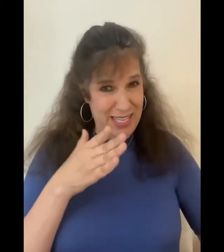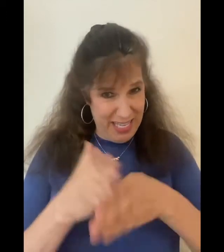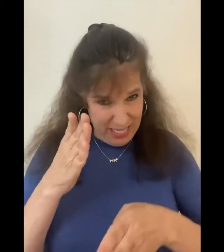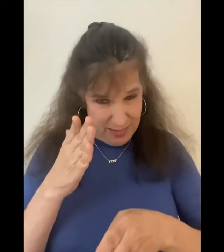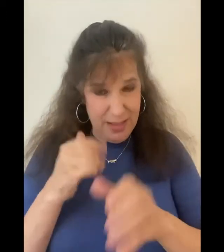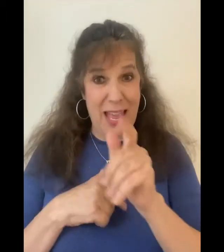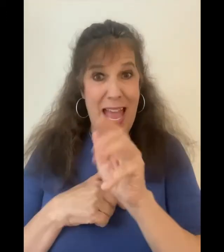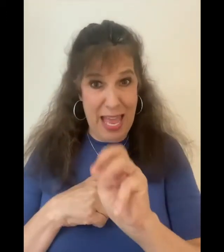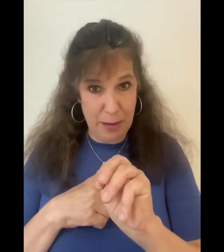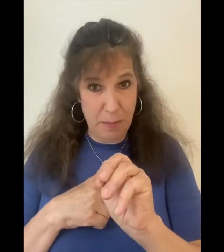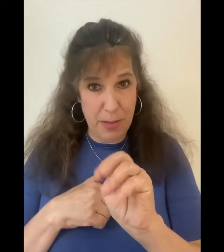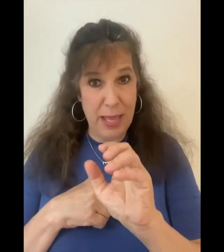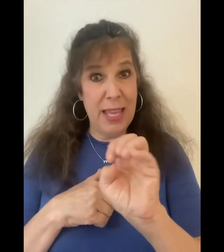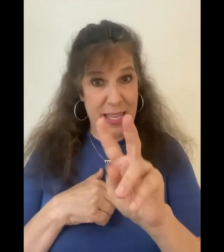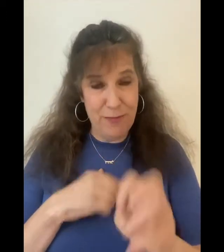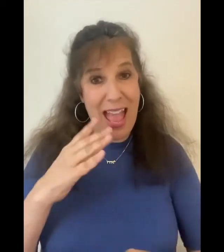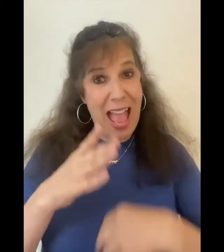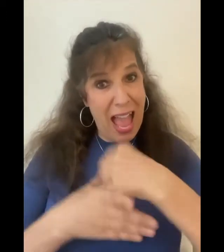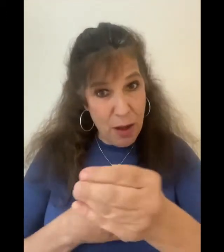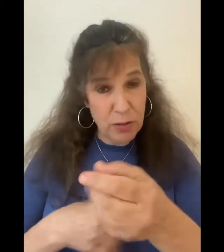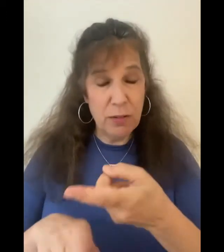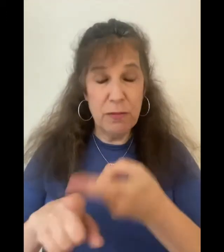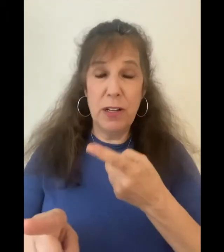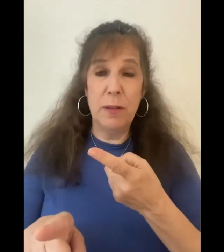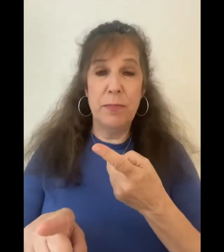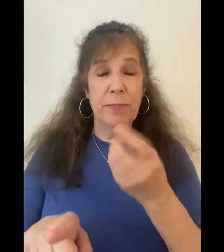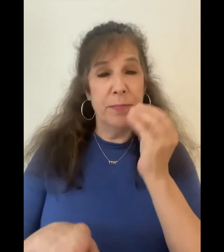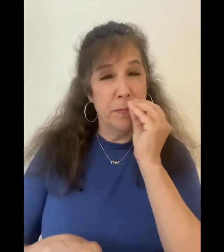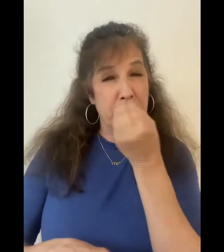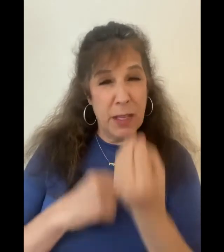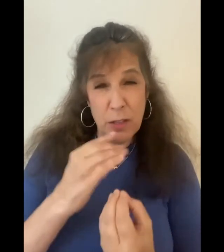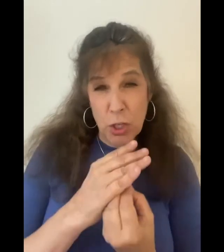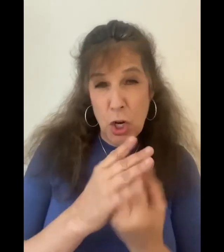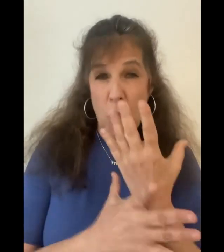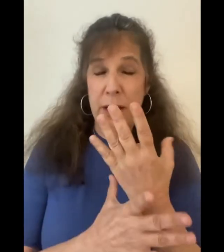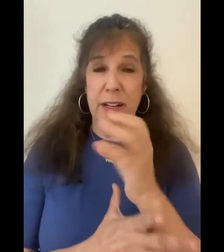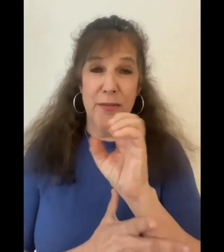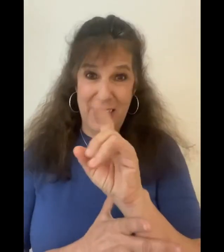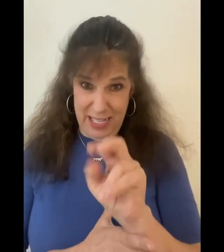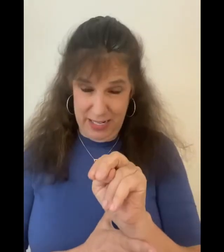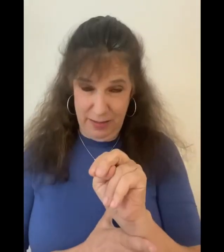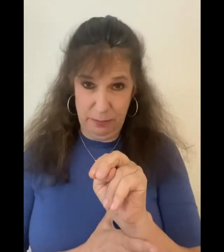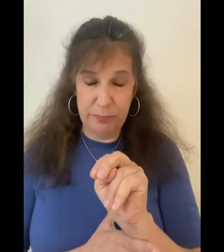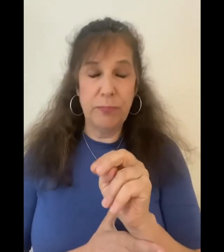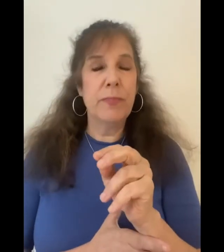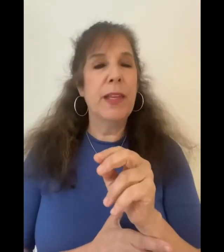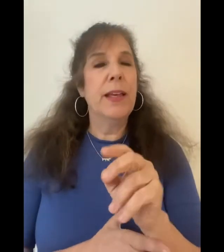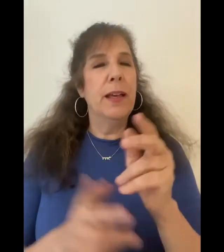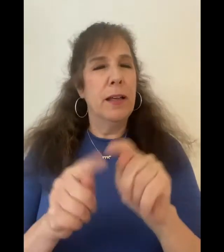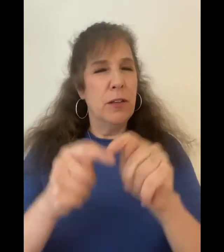so Adam and Eve, it says that Adam knew Eve, which means probably that he knew her intimately, which means they had children, because